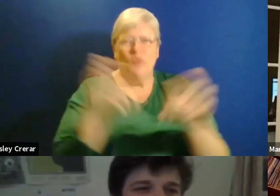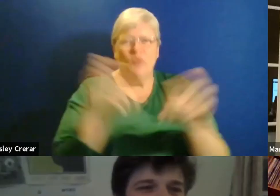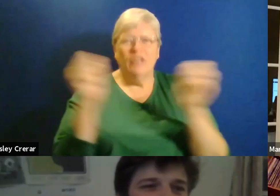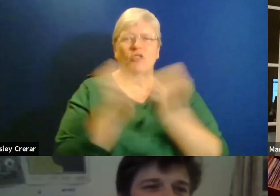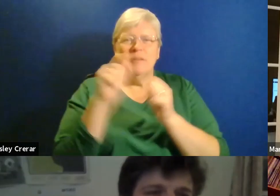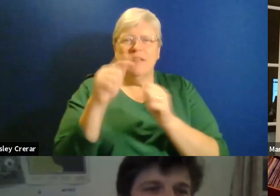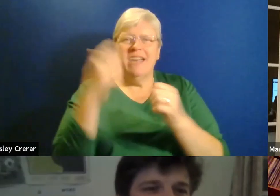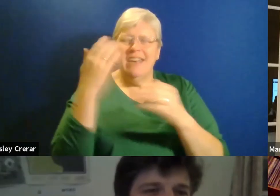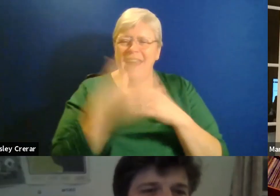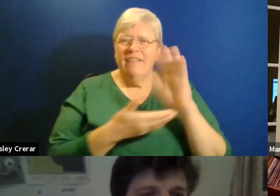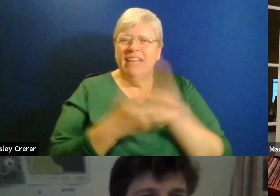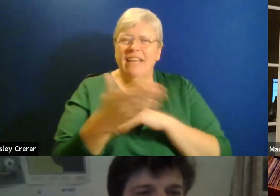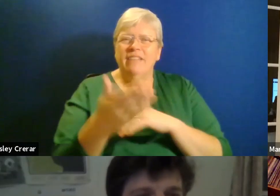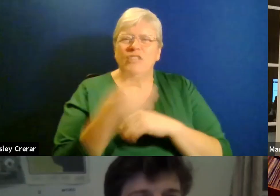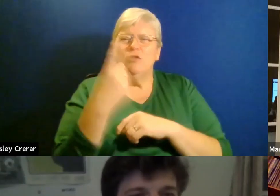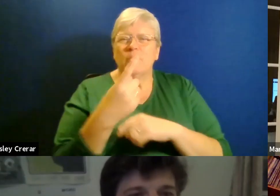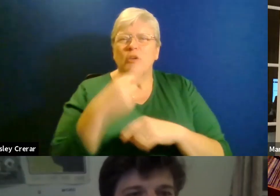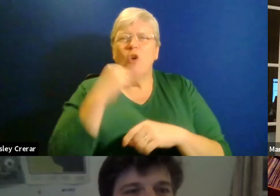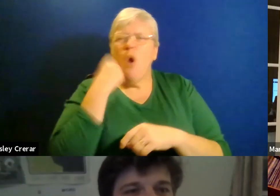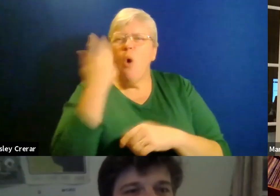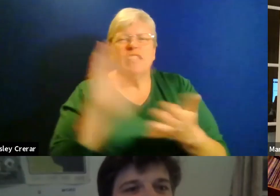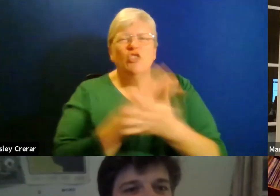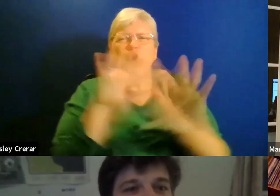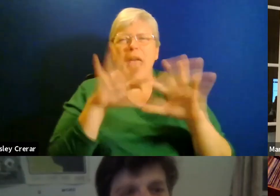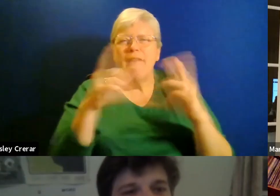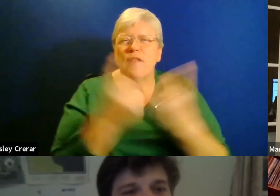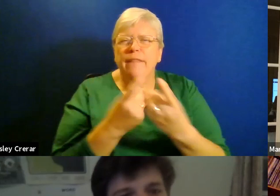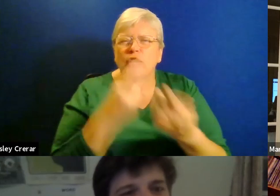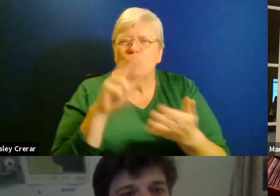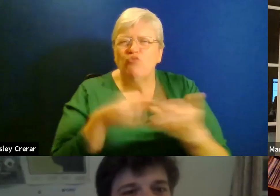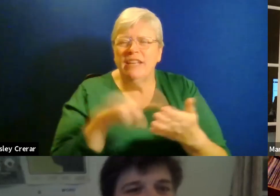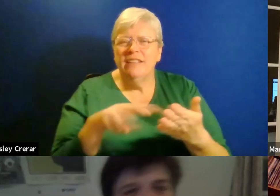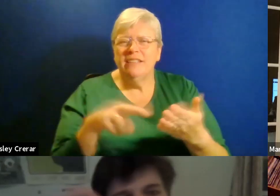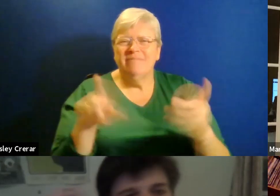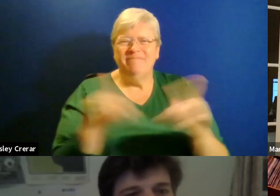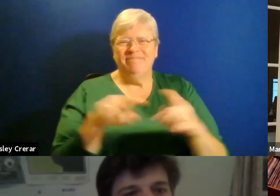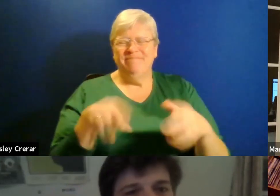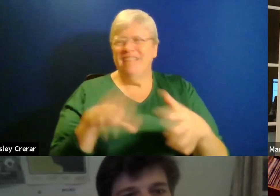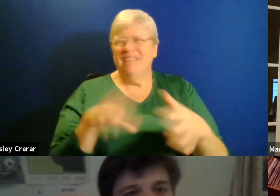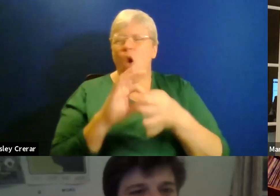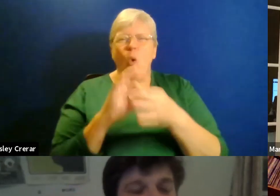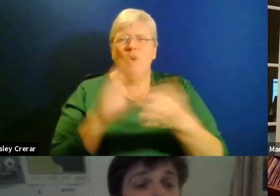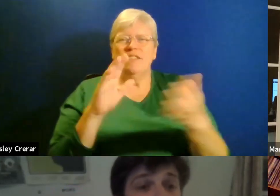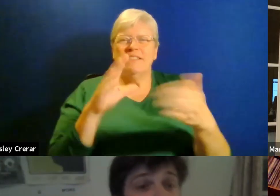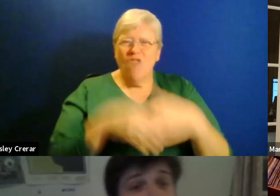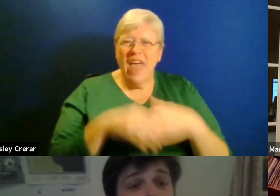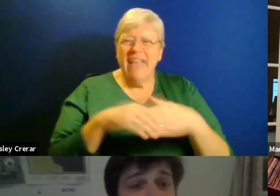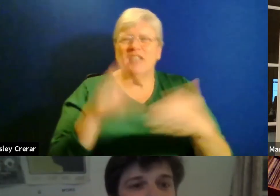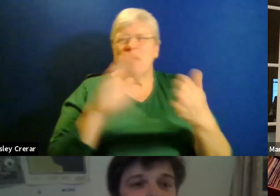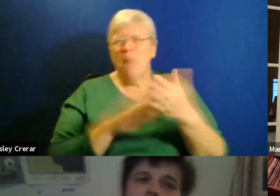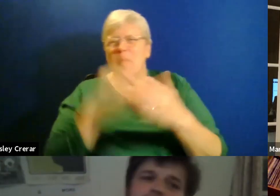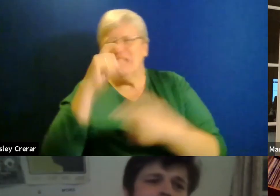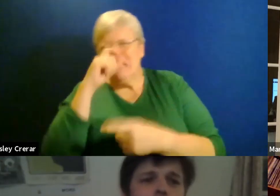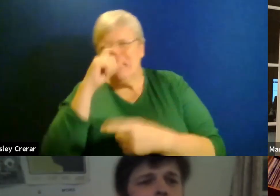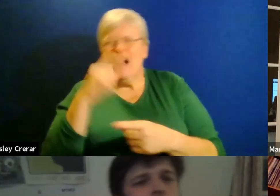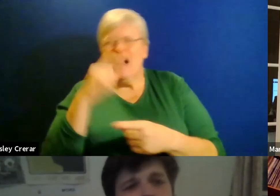give it to someone who's always going to enjoy everything you read anyway, i.e. a close friend or your mum or your sister, or someone who's always going to